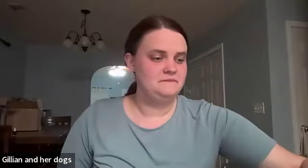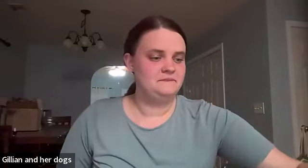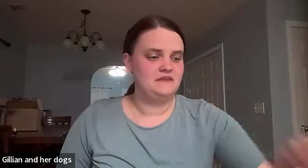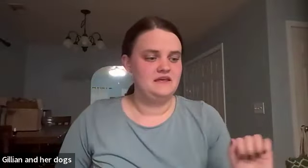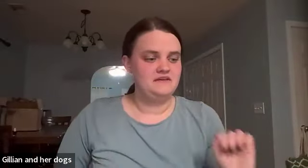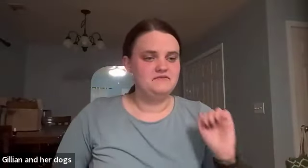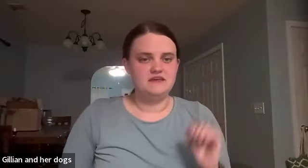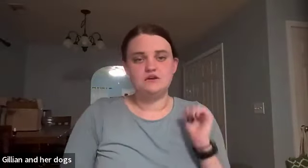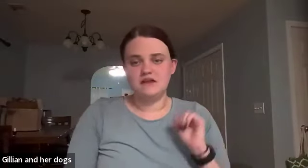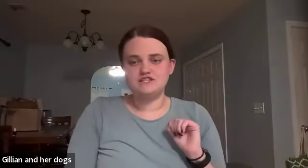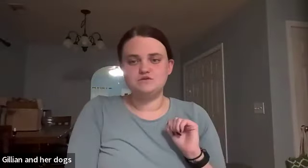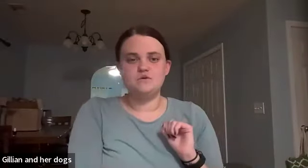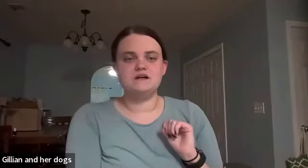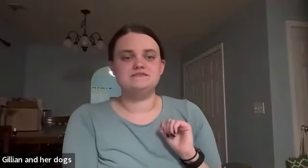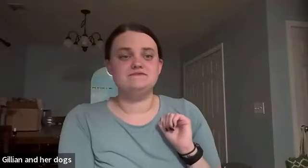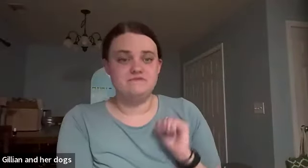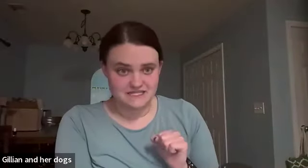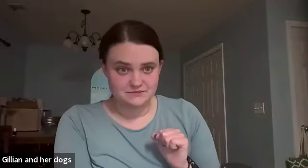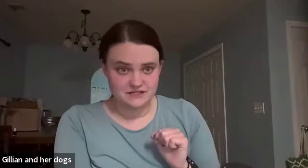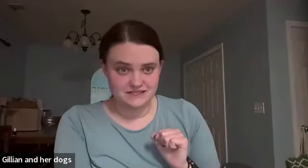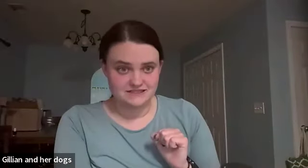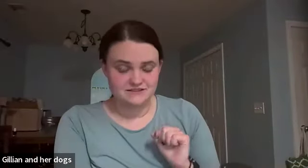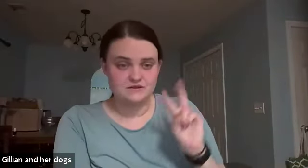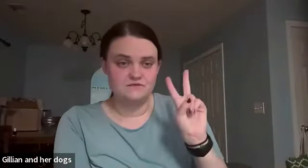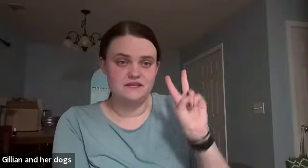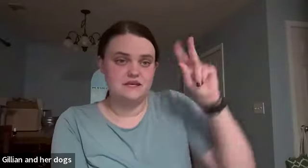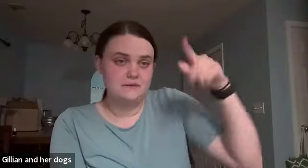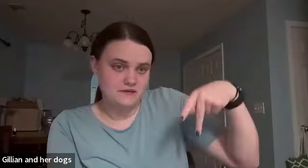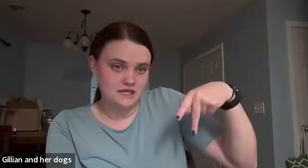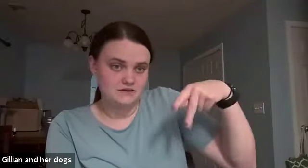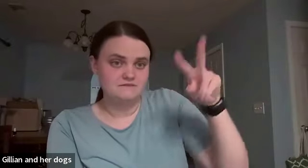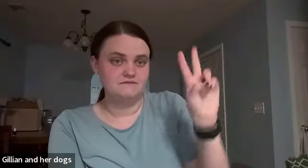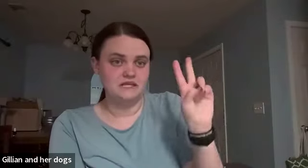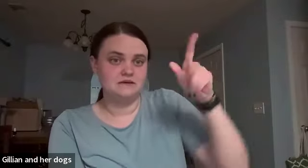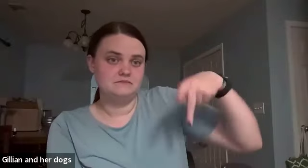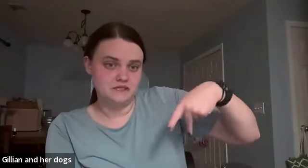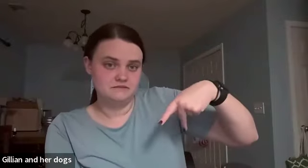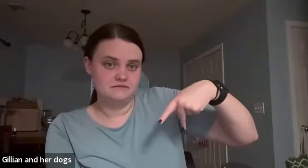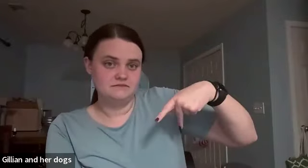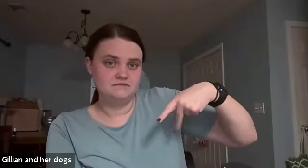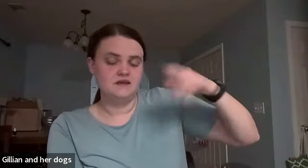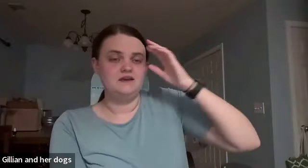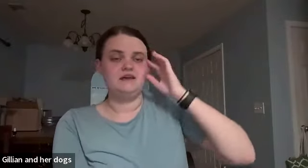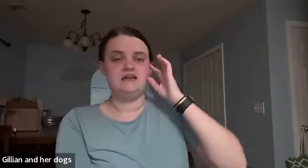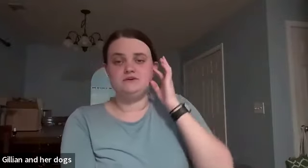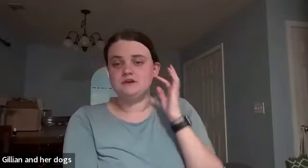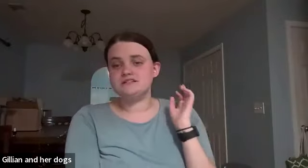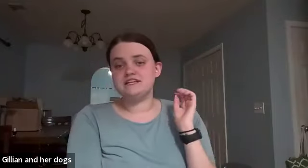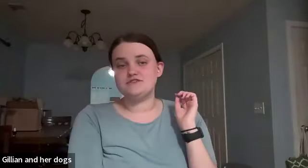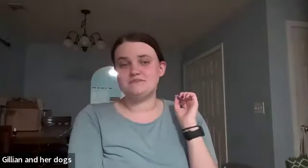Okay. Then our last one was vice president. So VP, VP. If you were going to say you're